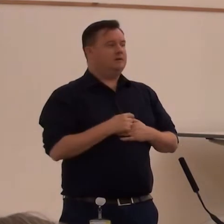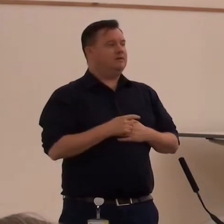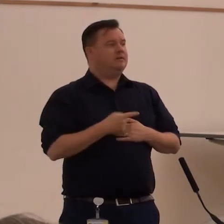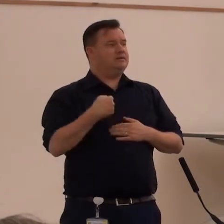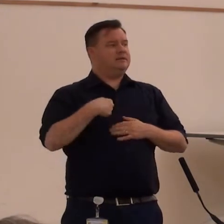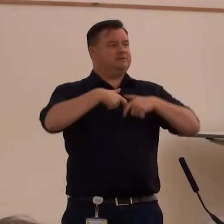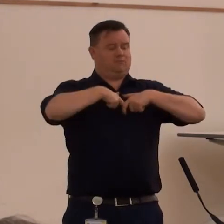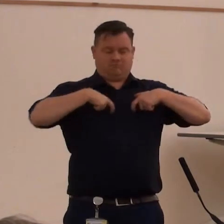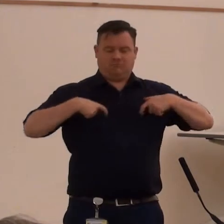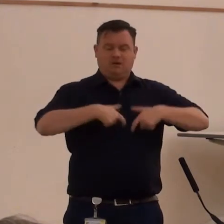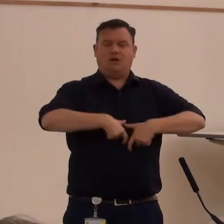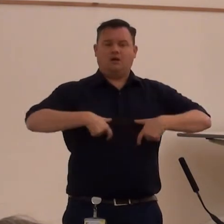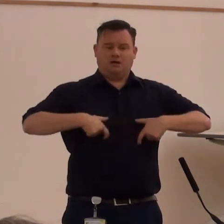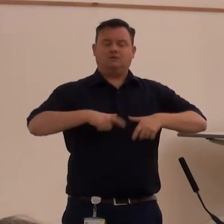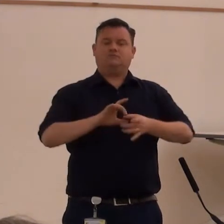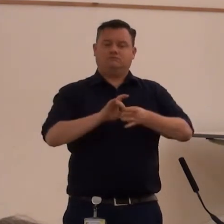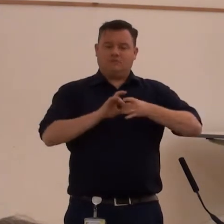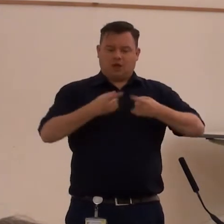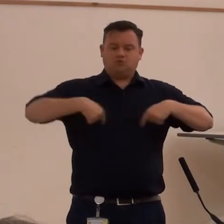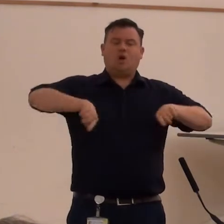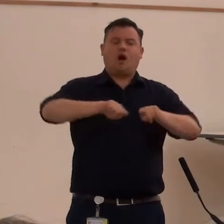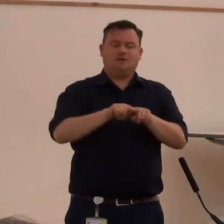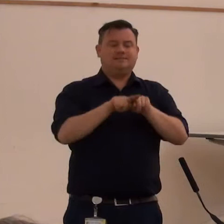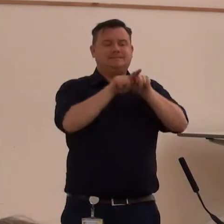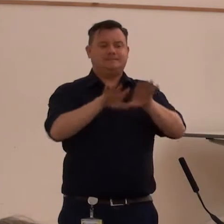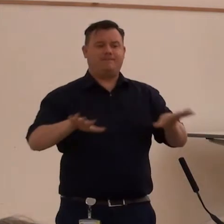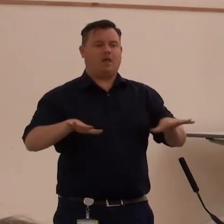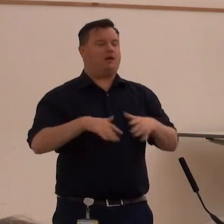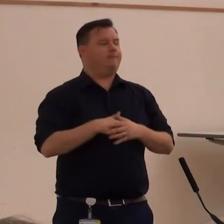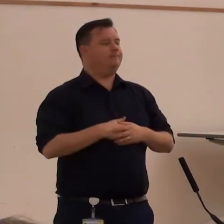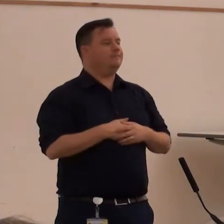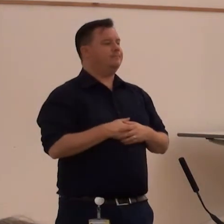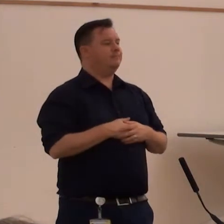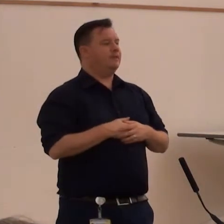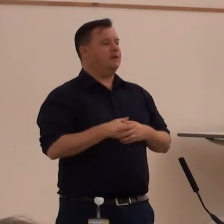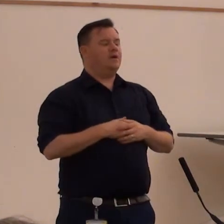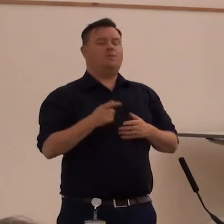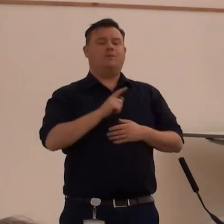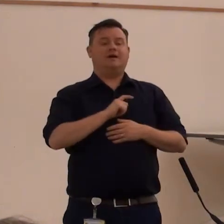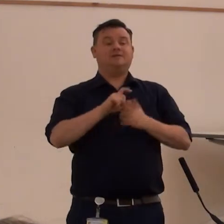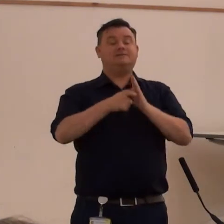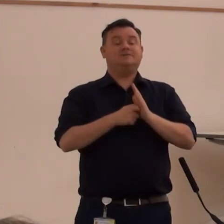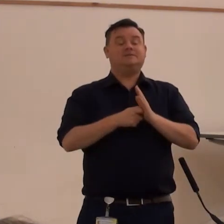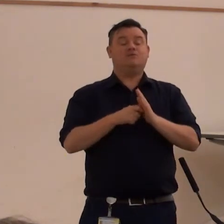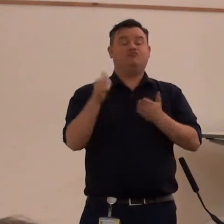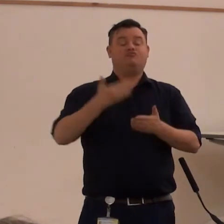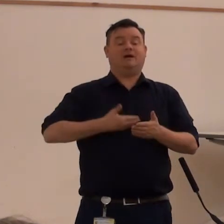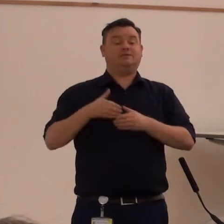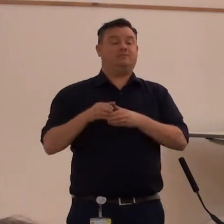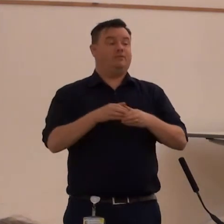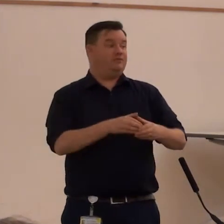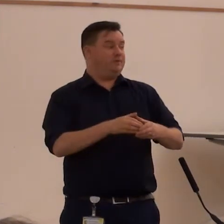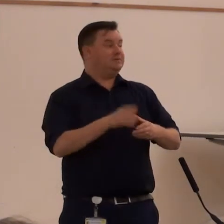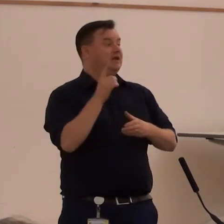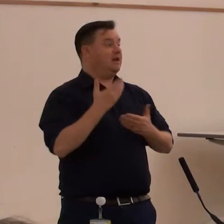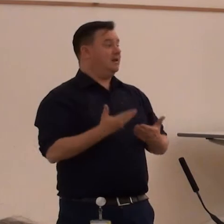that applies to us to disabled people. Because an early slogan of the disability rights movement was "Rights Not Charity." Now